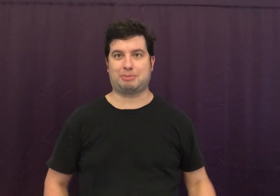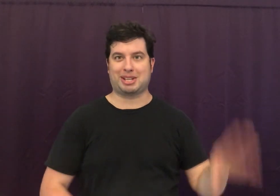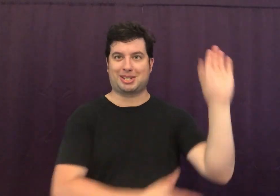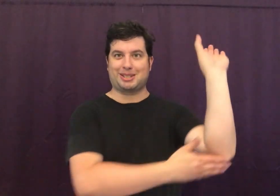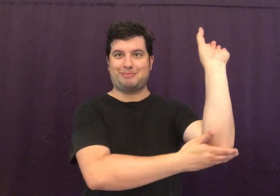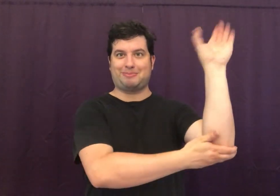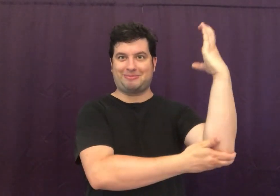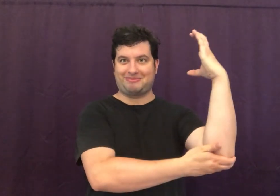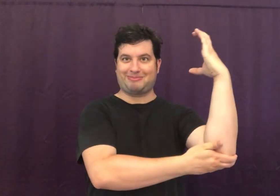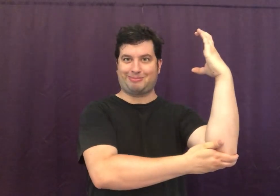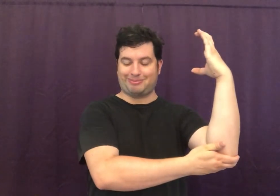Christmas.